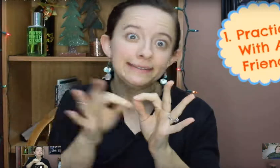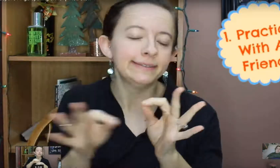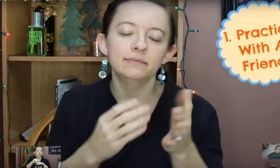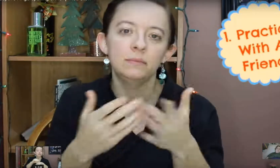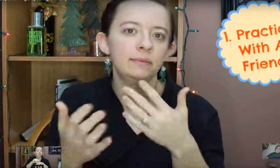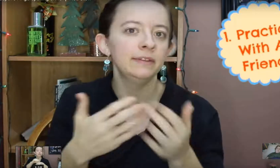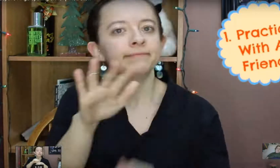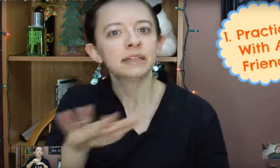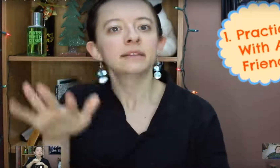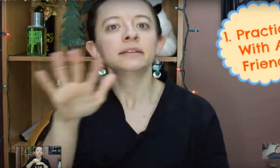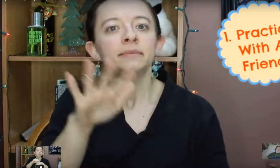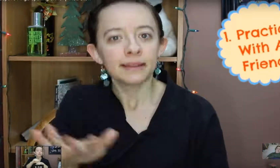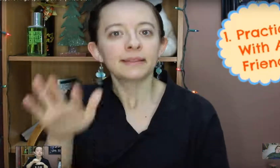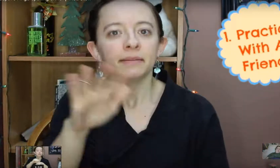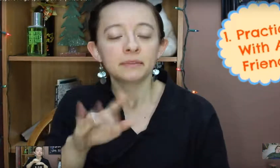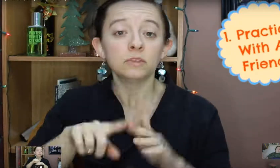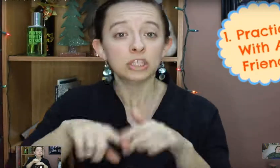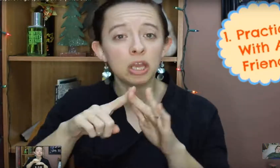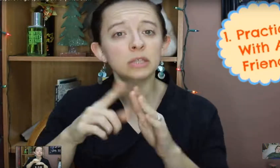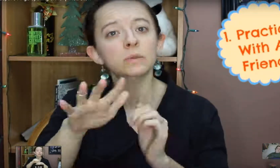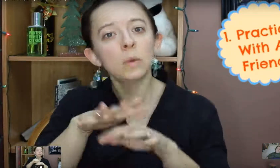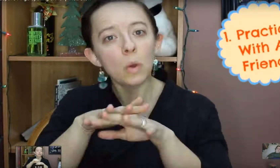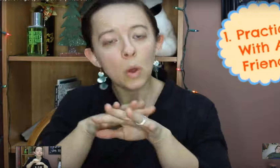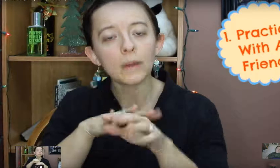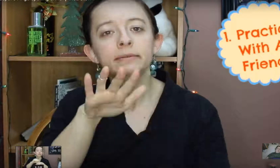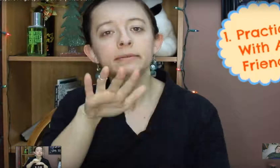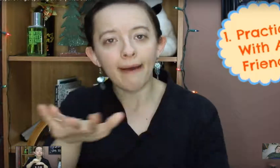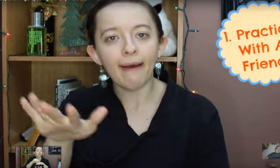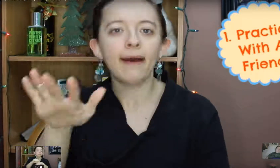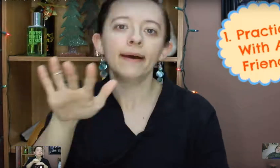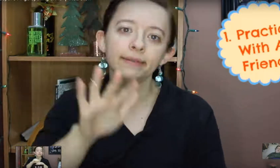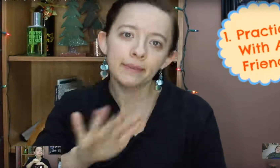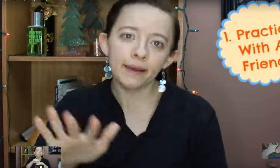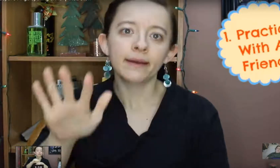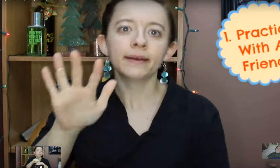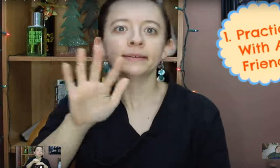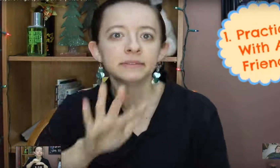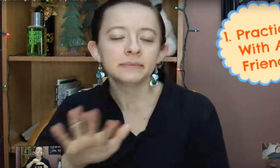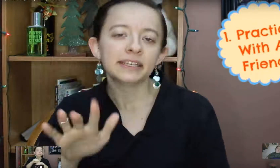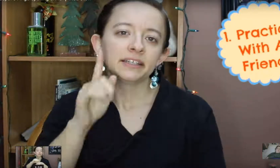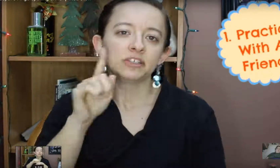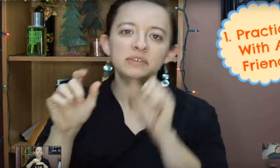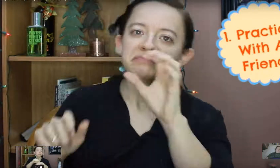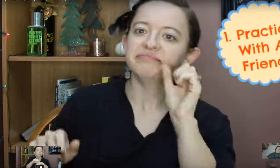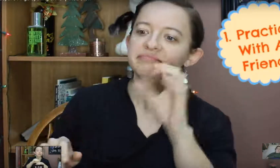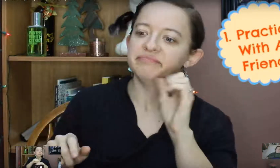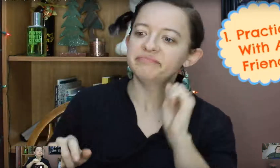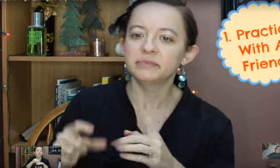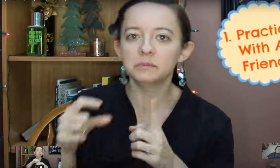Ask for a word and have them sign it again and again, slowly at first, and see